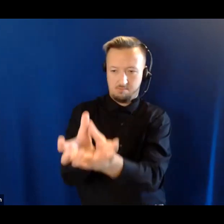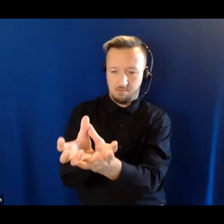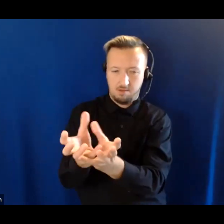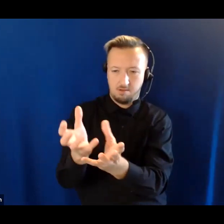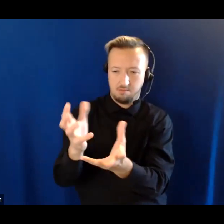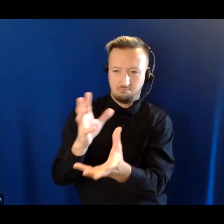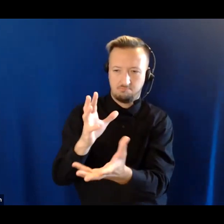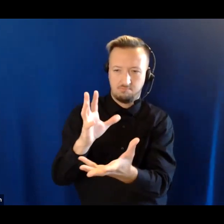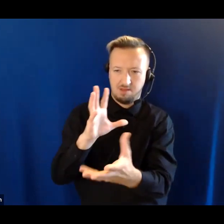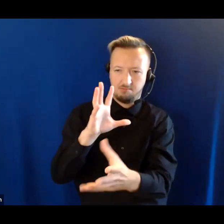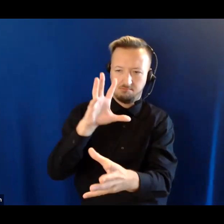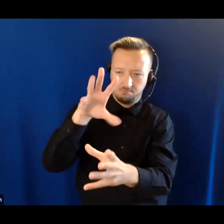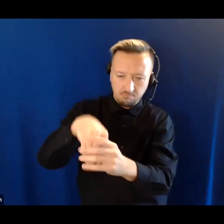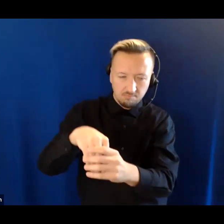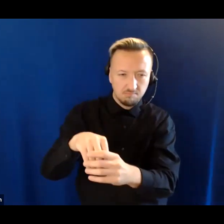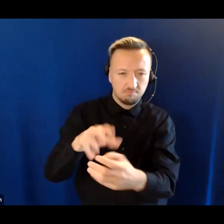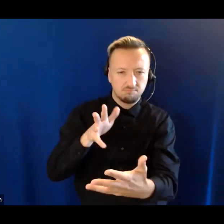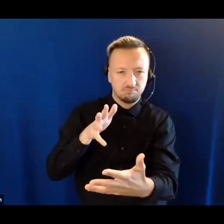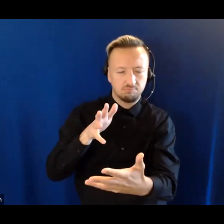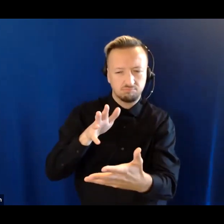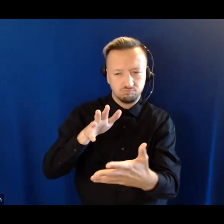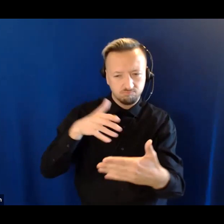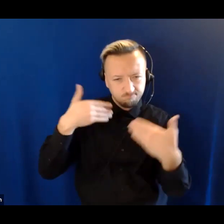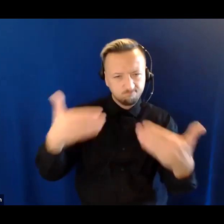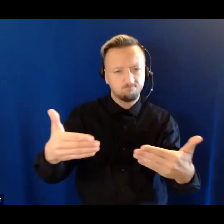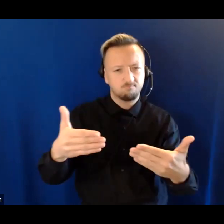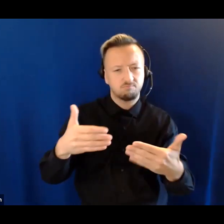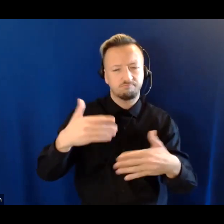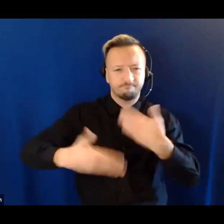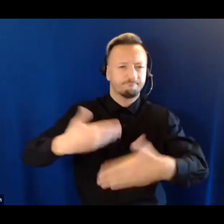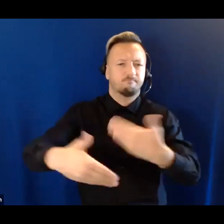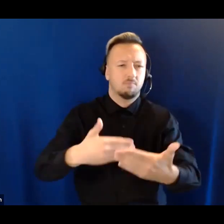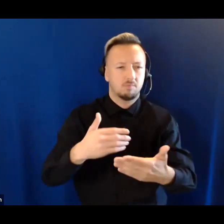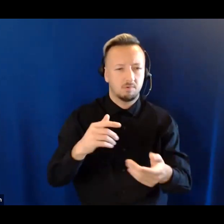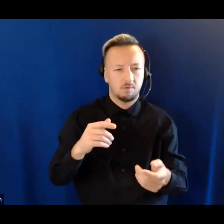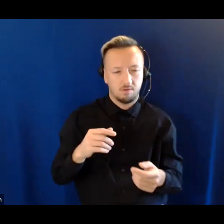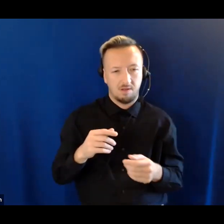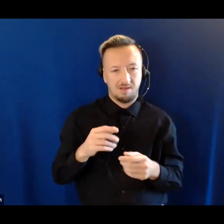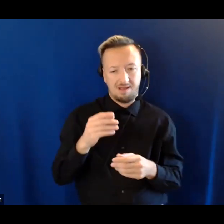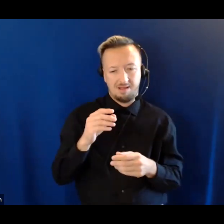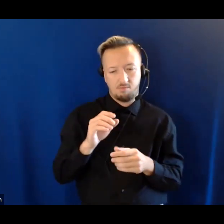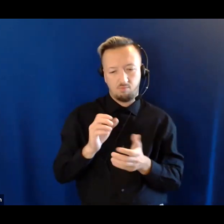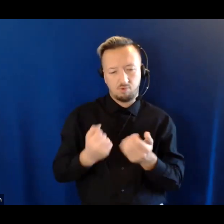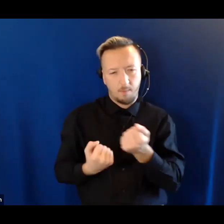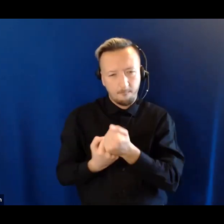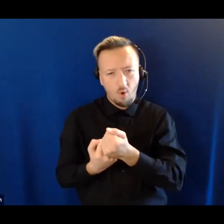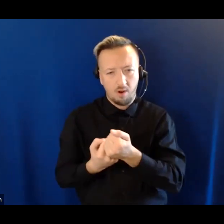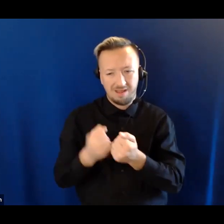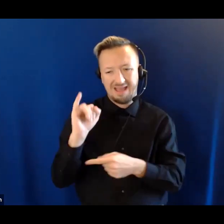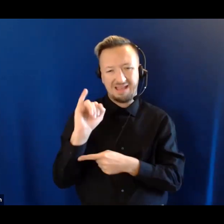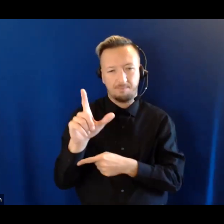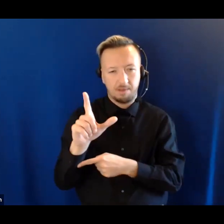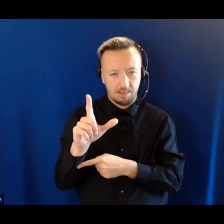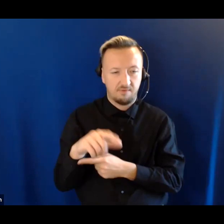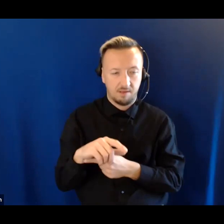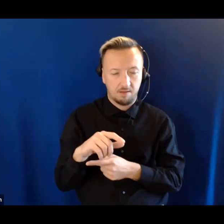outsider perspective and really make sure that I am moving in independent living. I am moving those